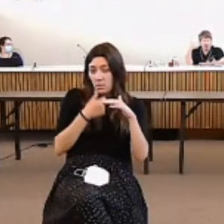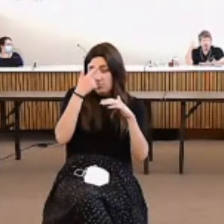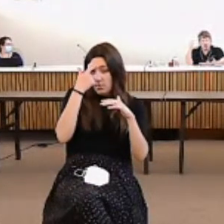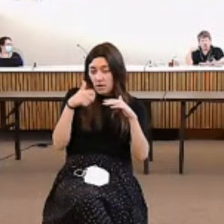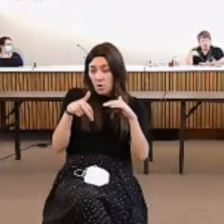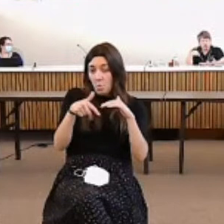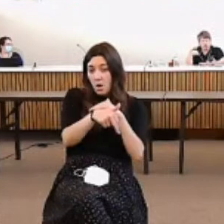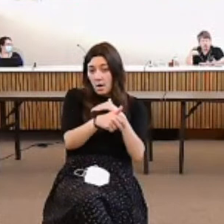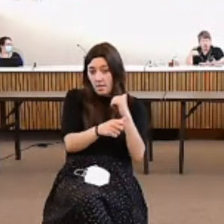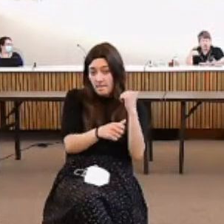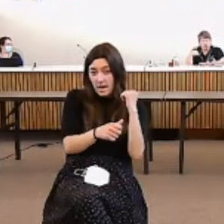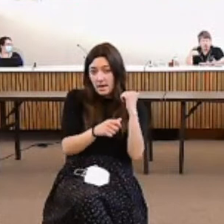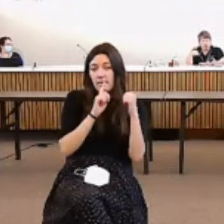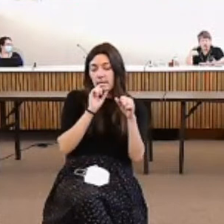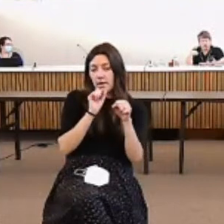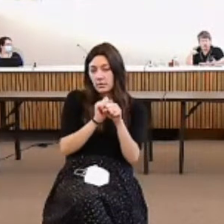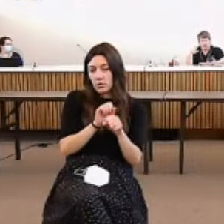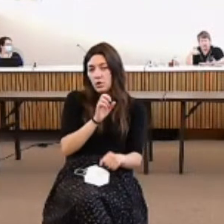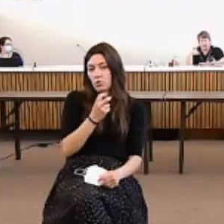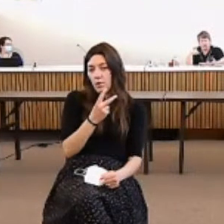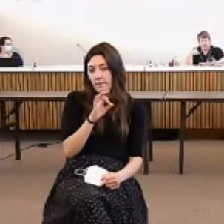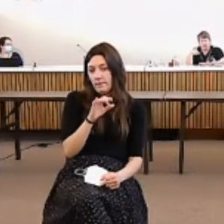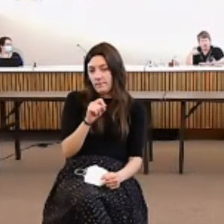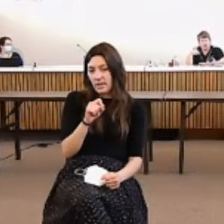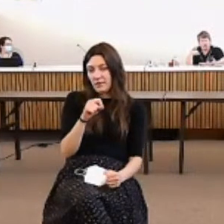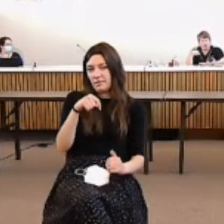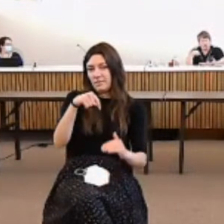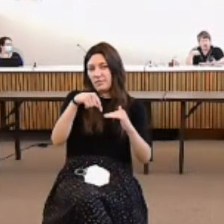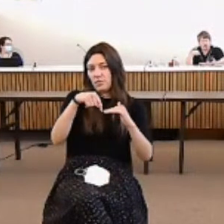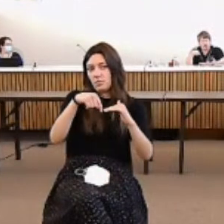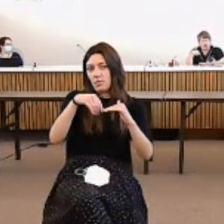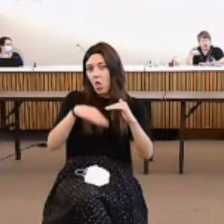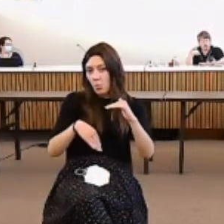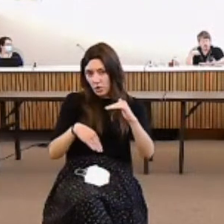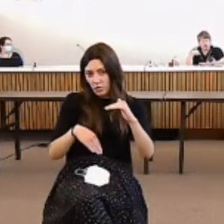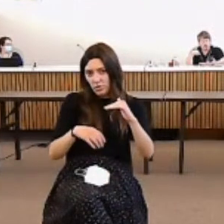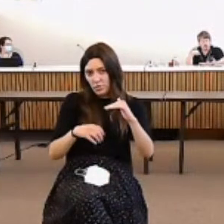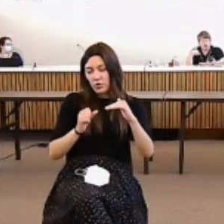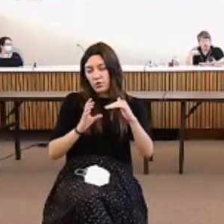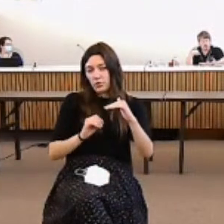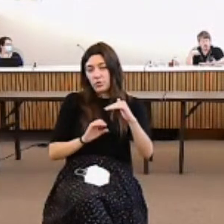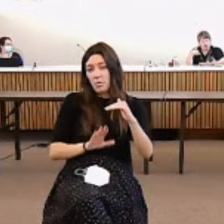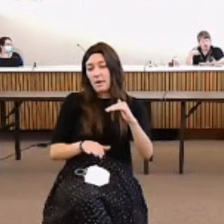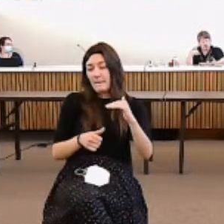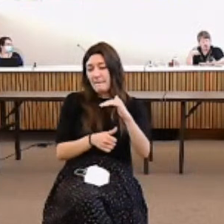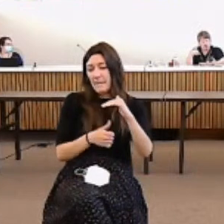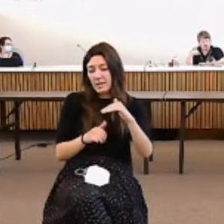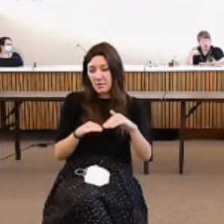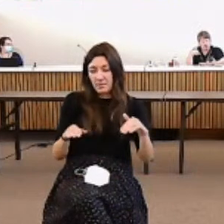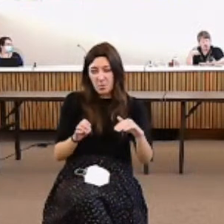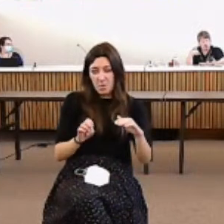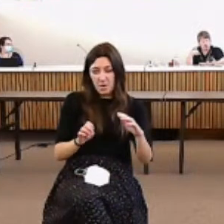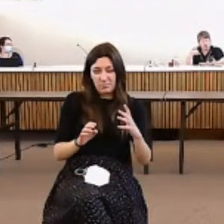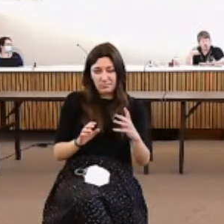in the back, is actually 12 feet lower. So there's a basement floor elevation of